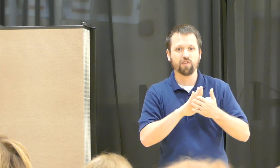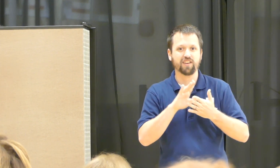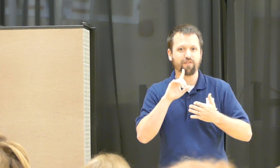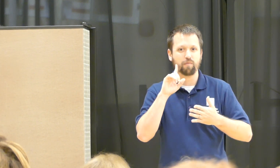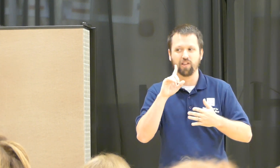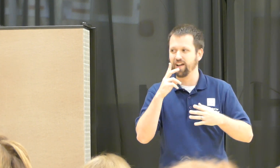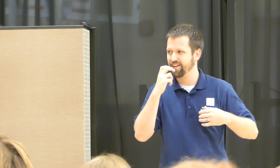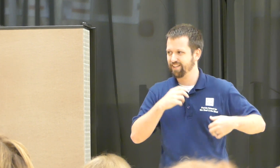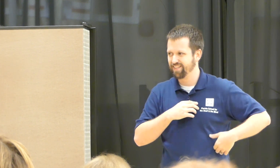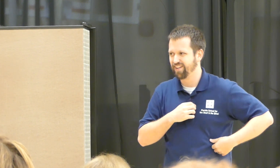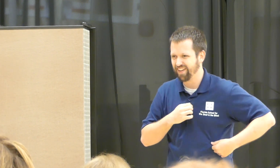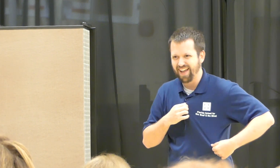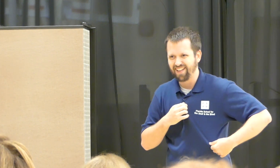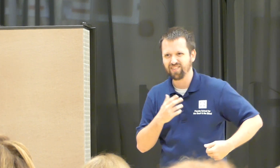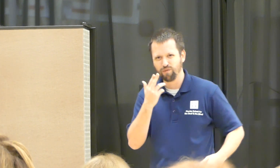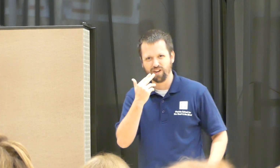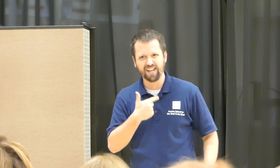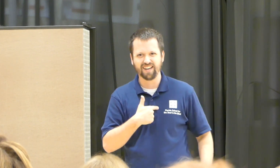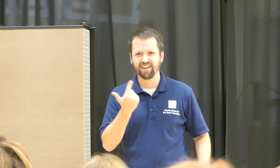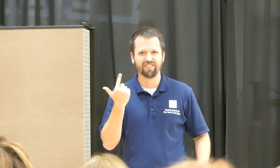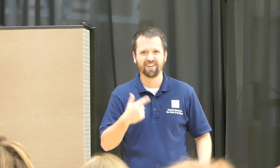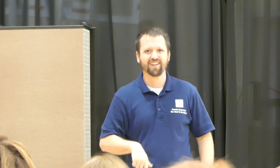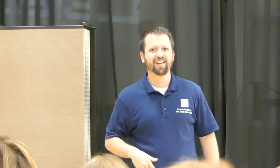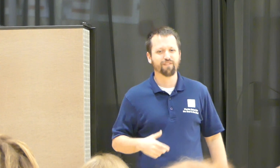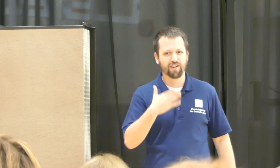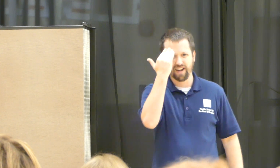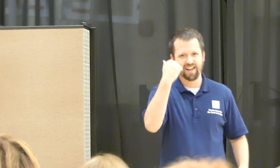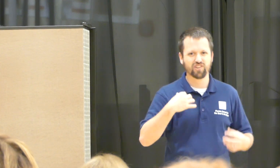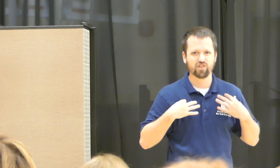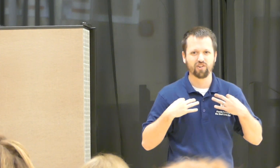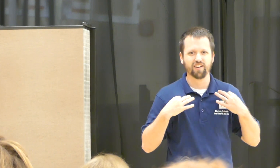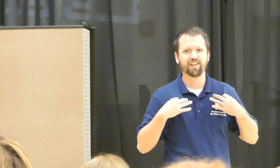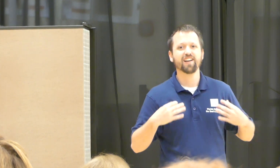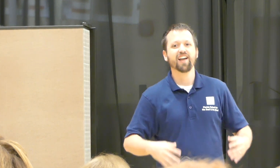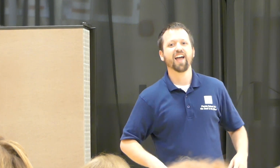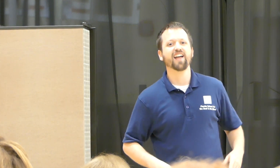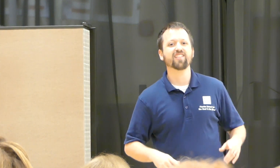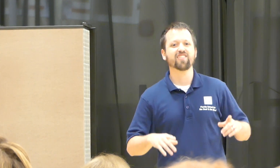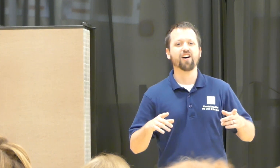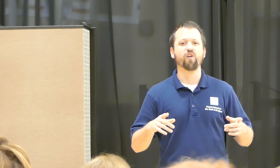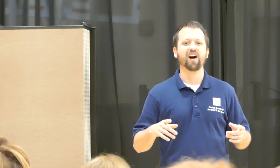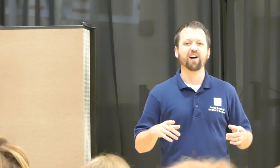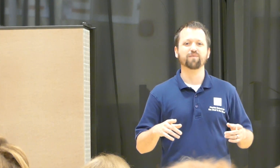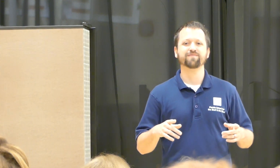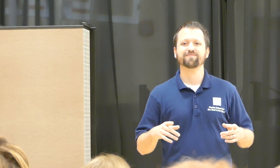the Deaf and Blind. So that's I forgot I had this shirt on. And so